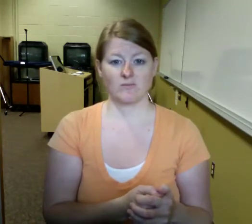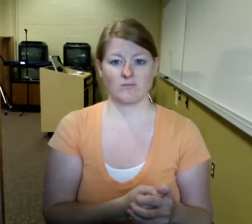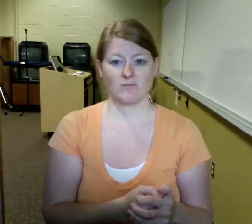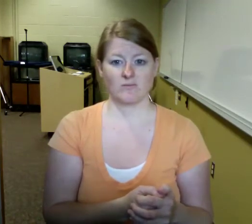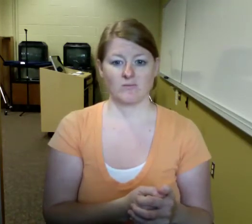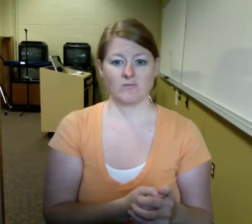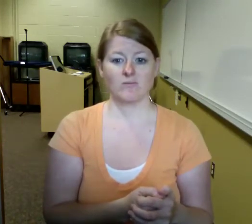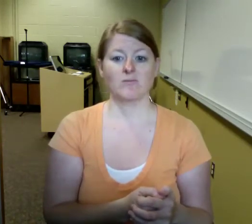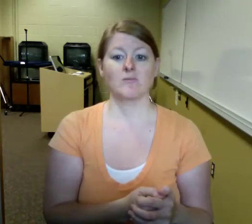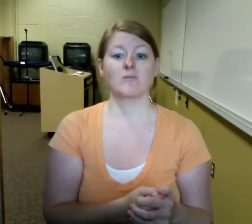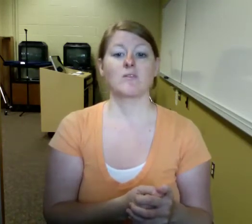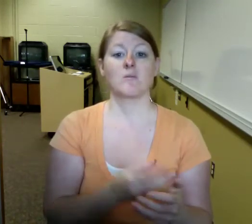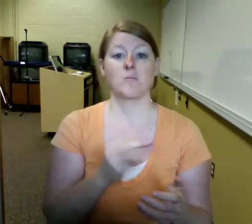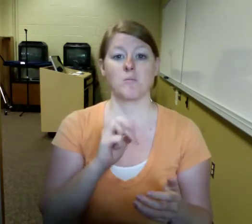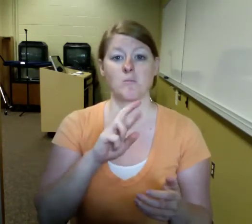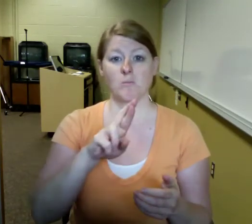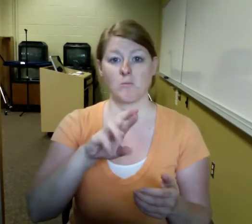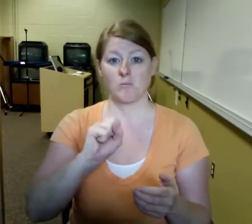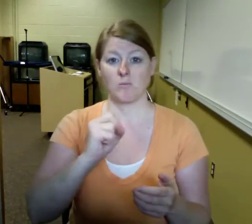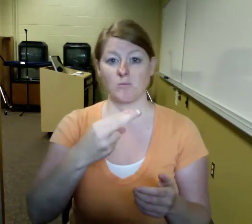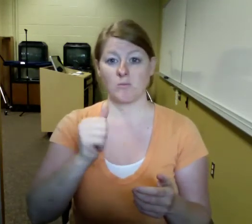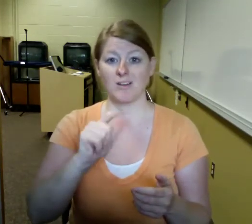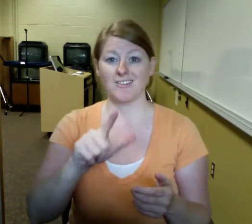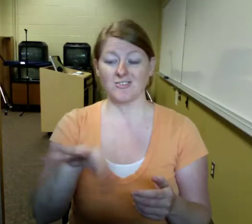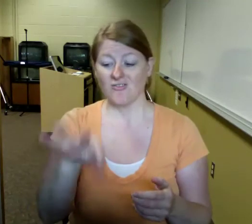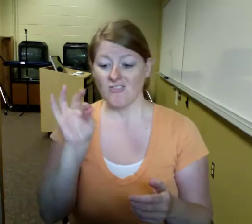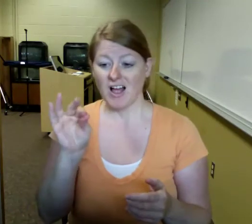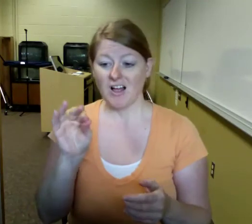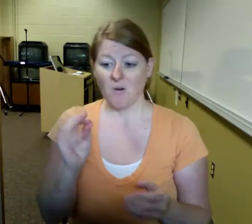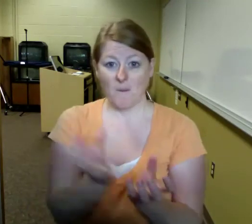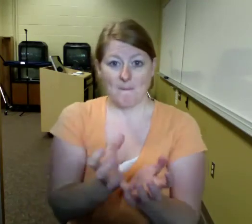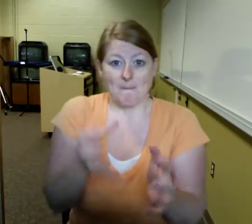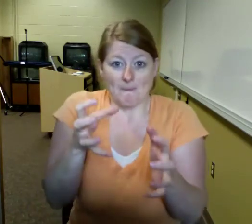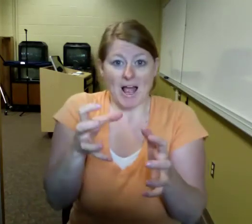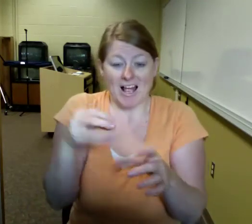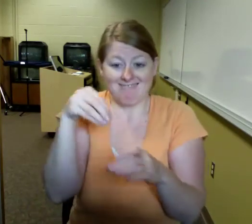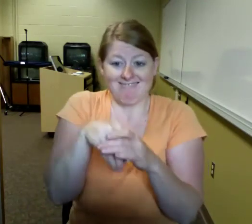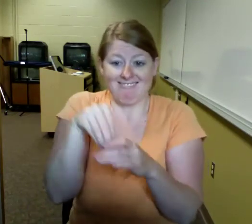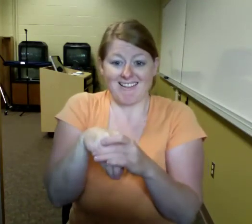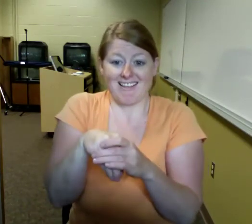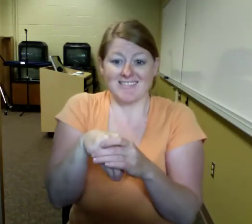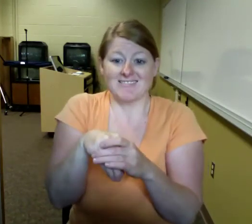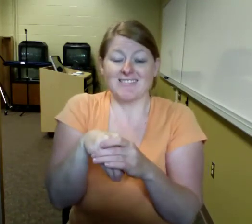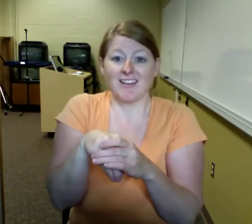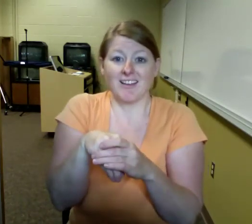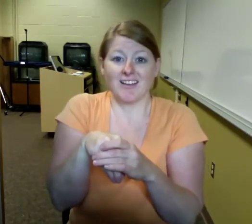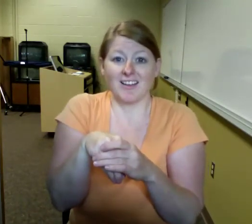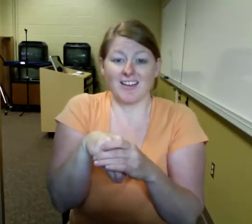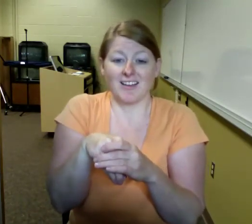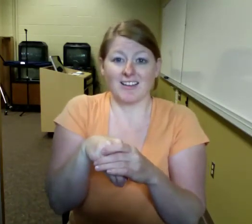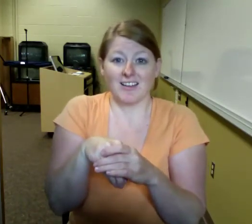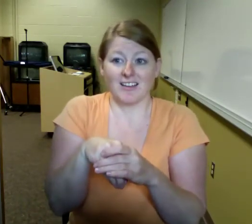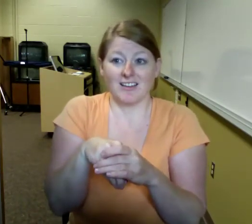That Marshall then found a change bag containing some $125 to $150 was missing.